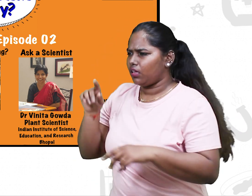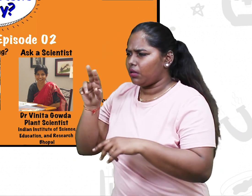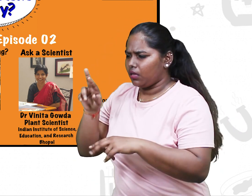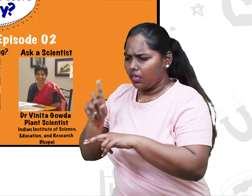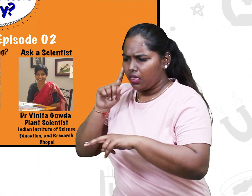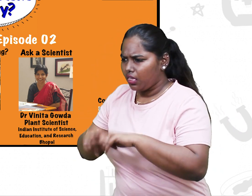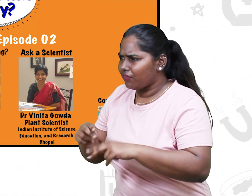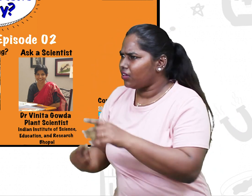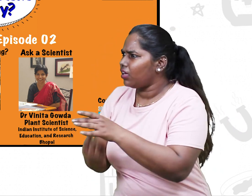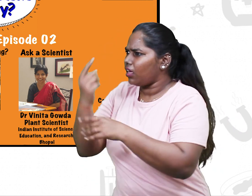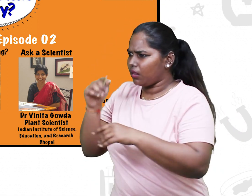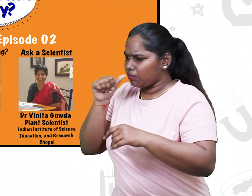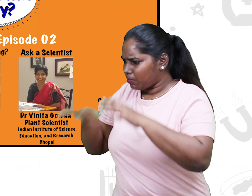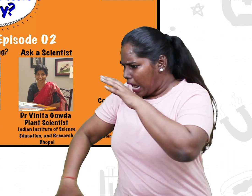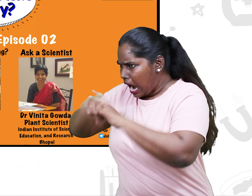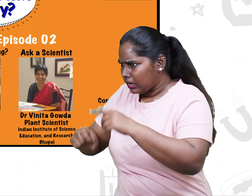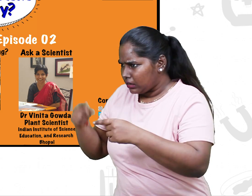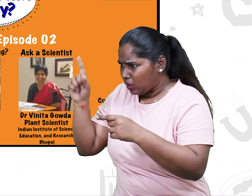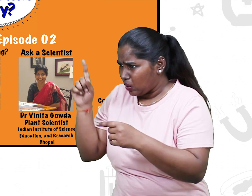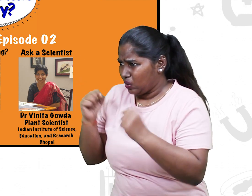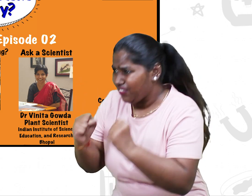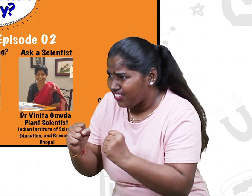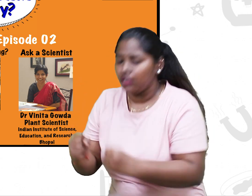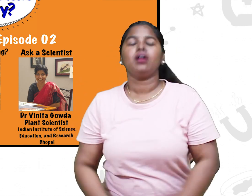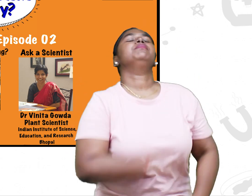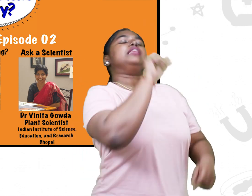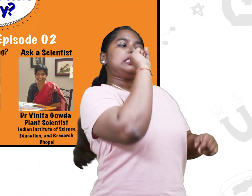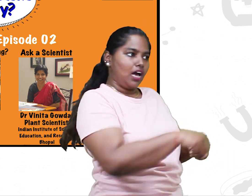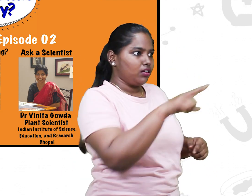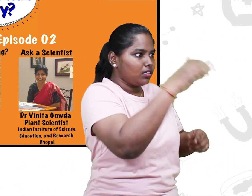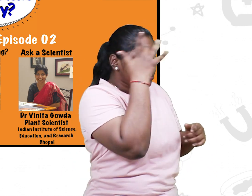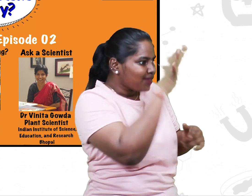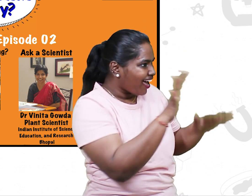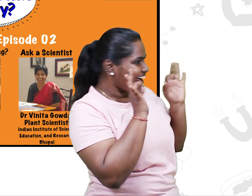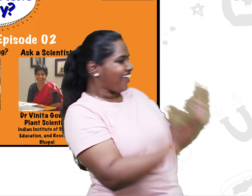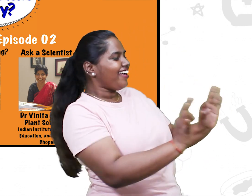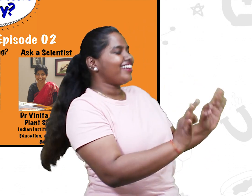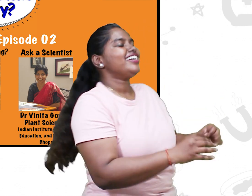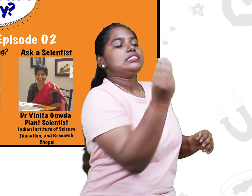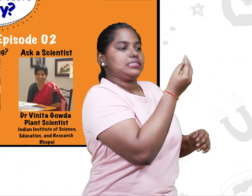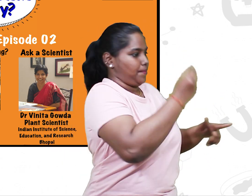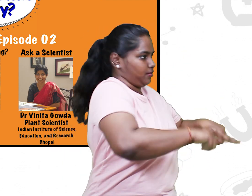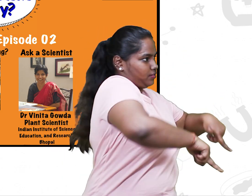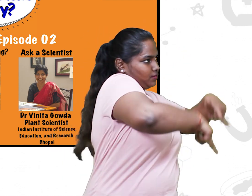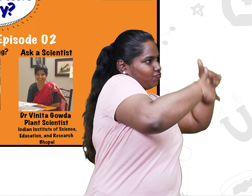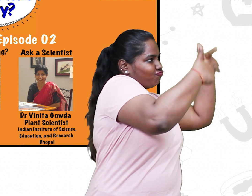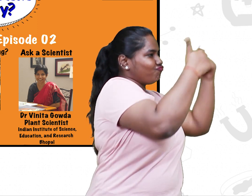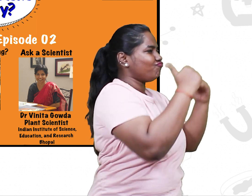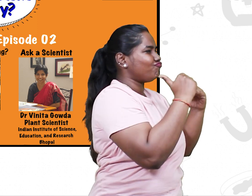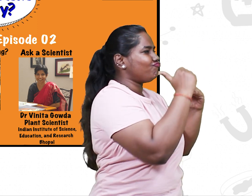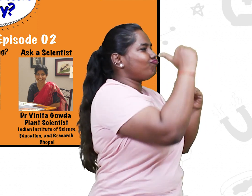to suck water to the top. exactly. You are super smart, Jigyasa. So at some stage, all trees